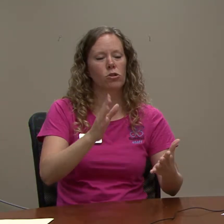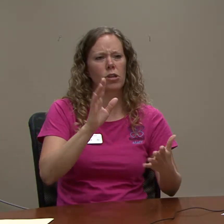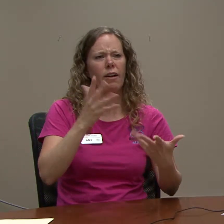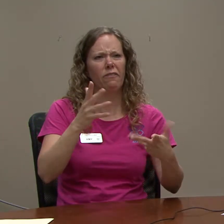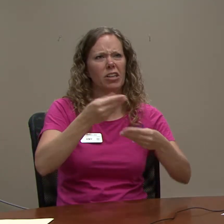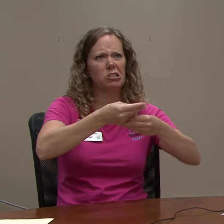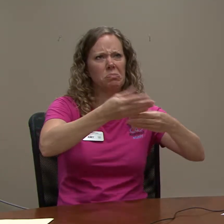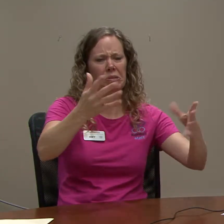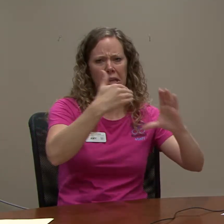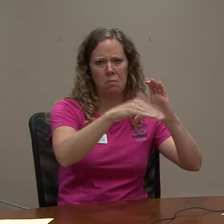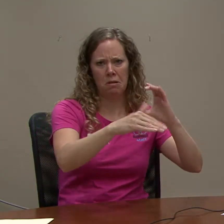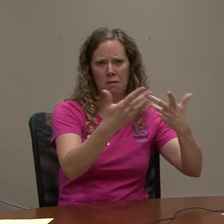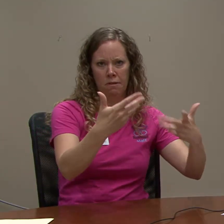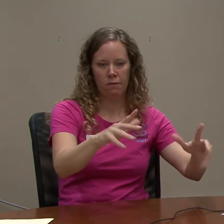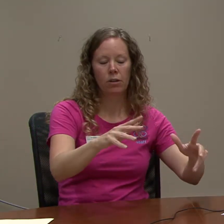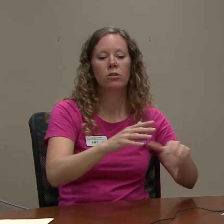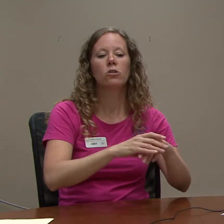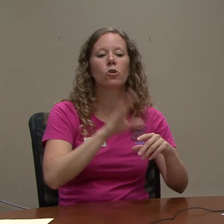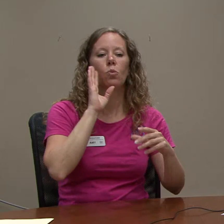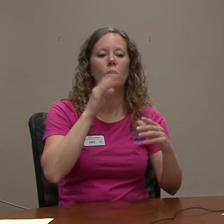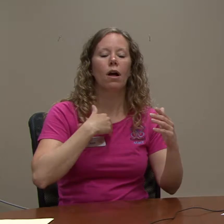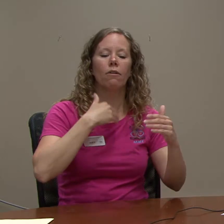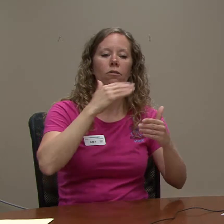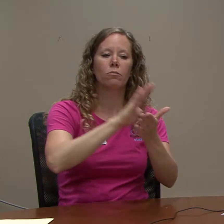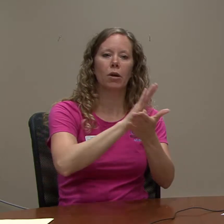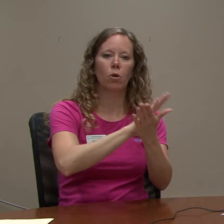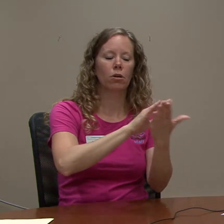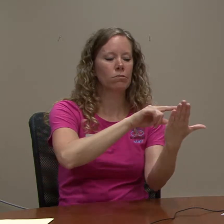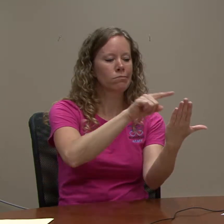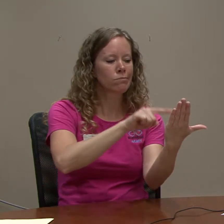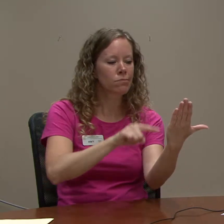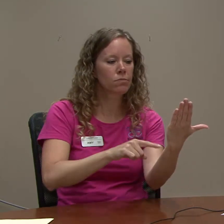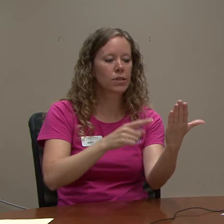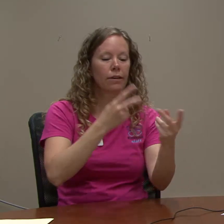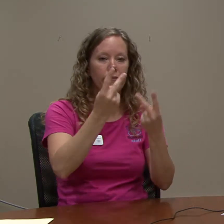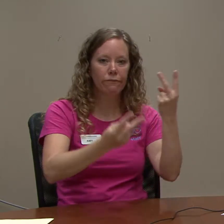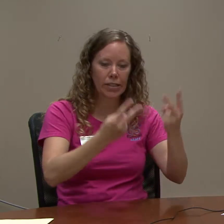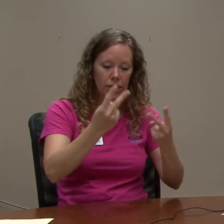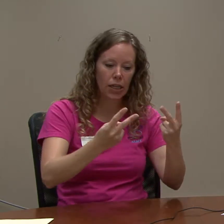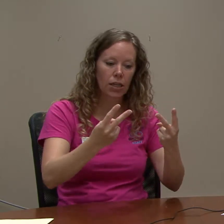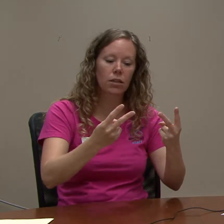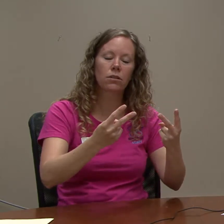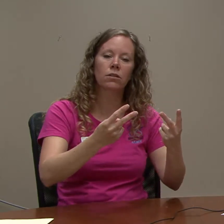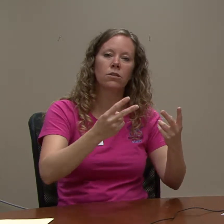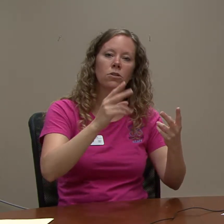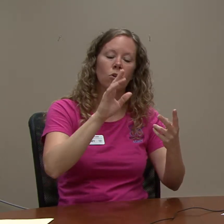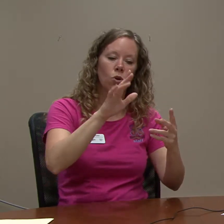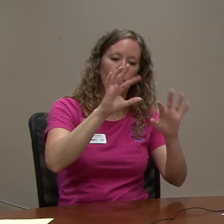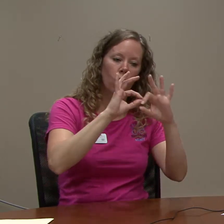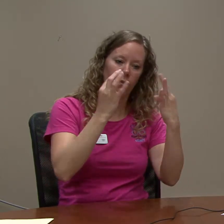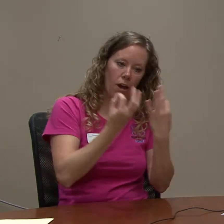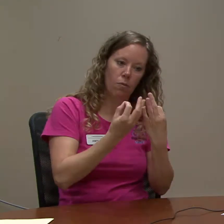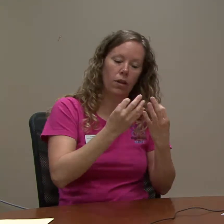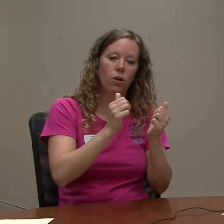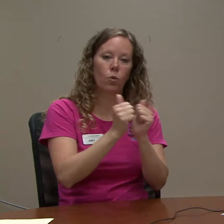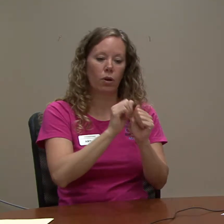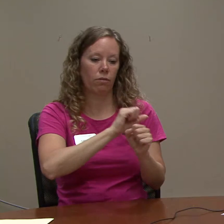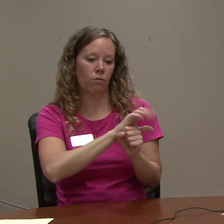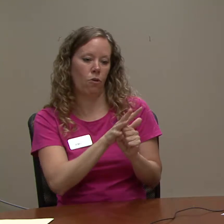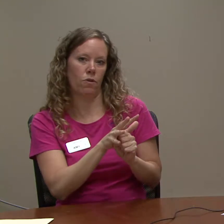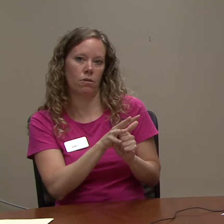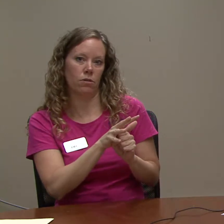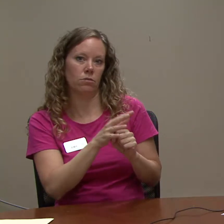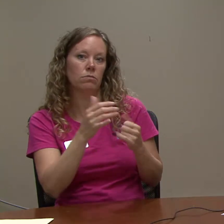it out, Visiting Your Loved One in the Time of COVID-19, which is a brochure, as well as mask information